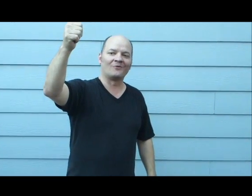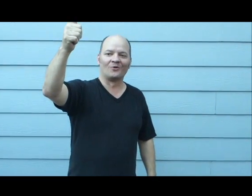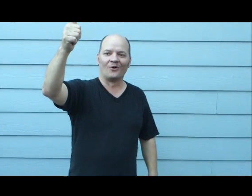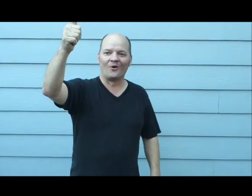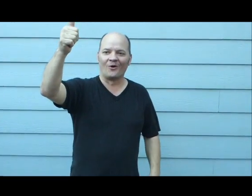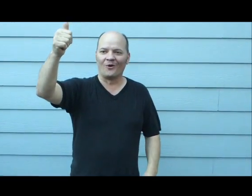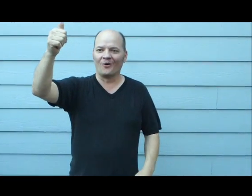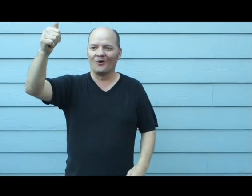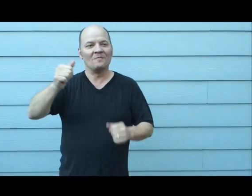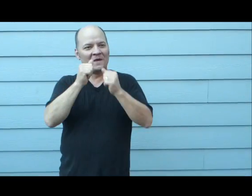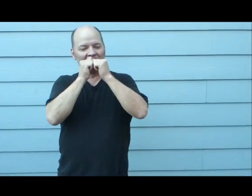tomorrow.